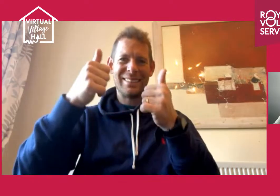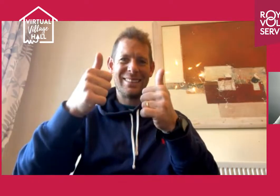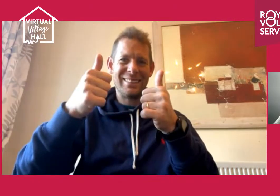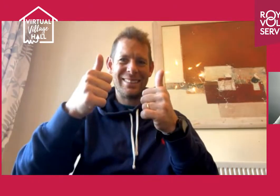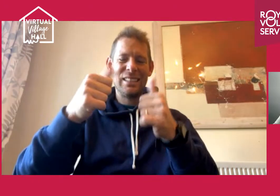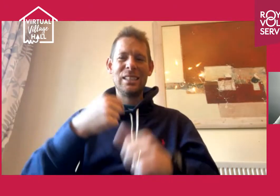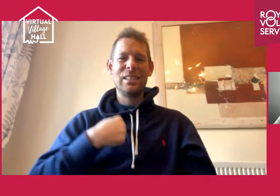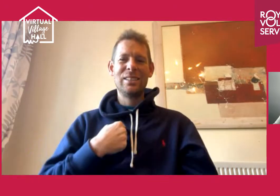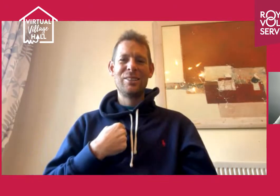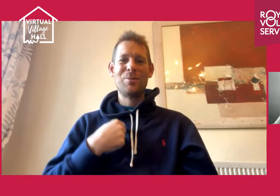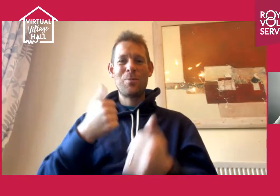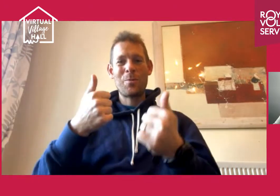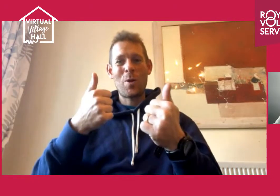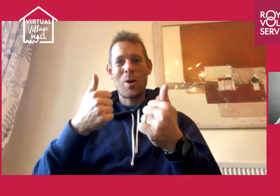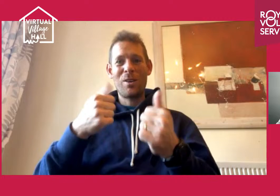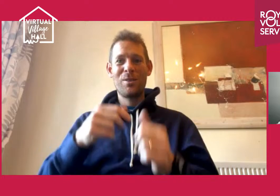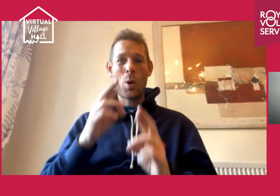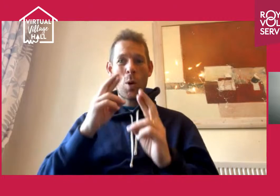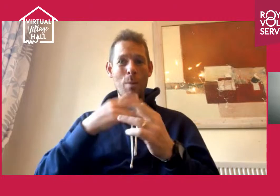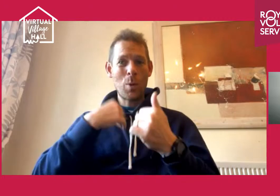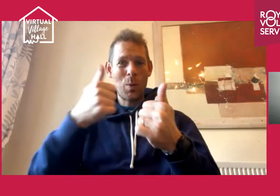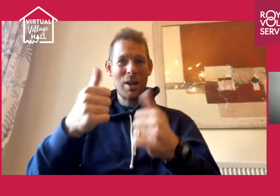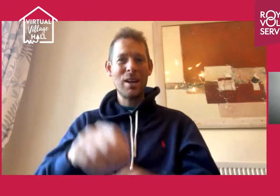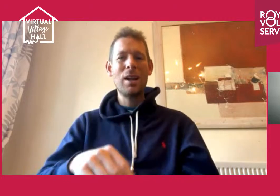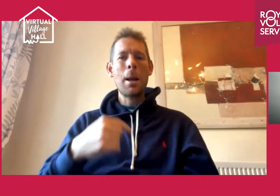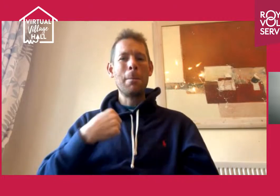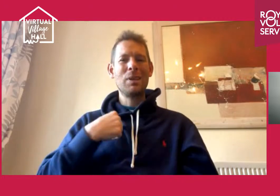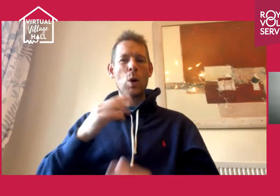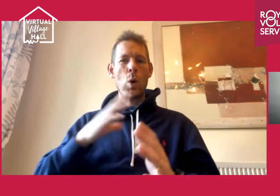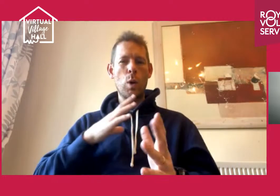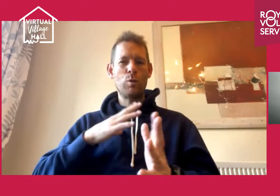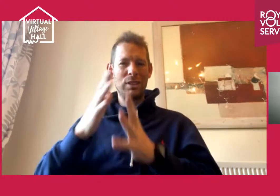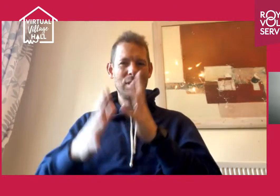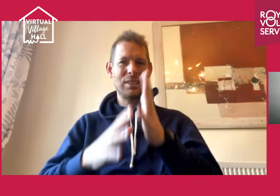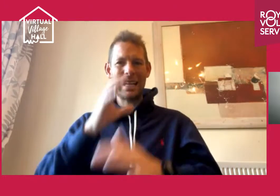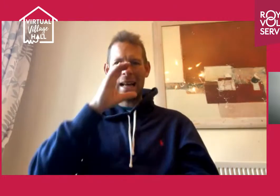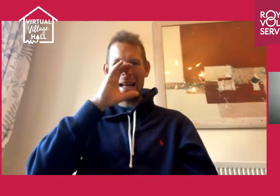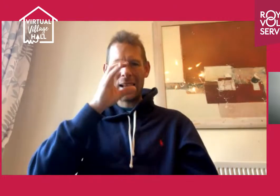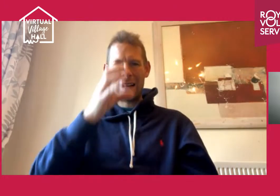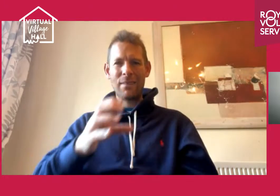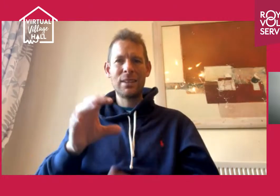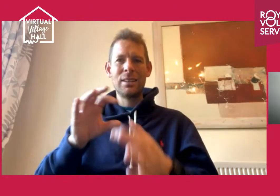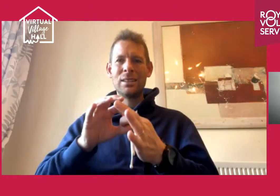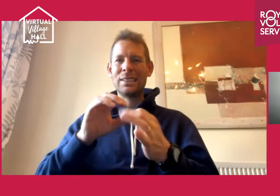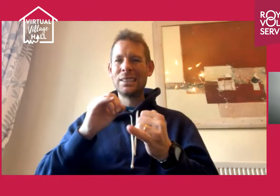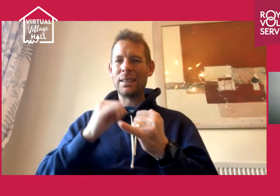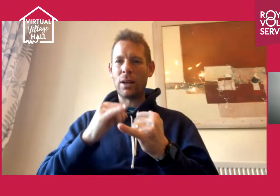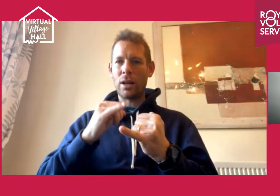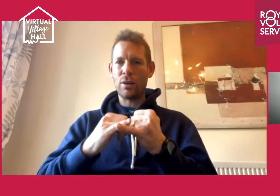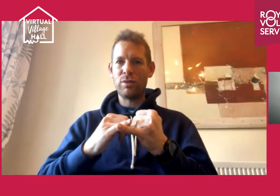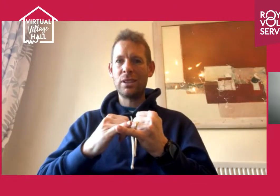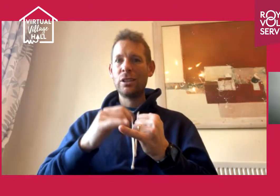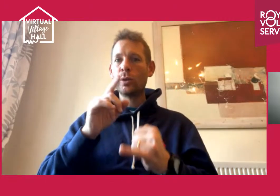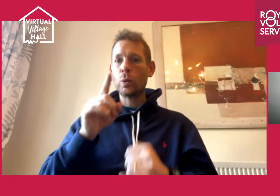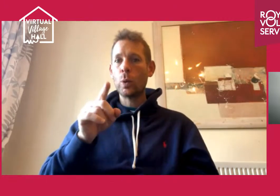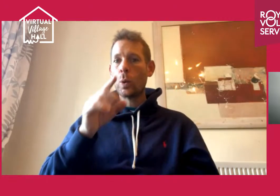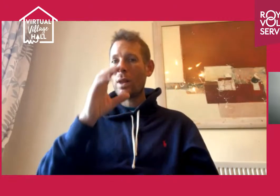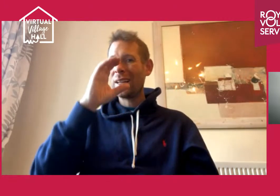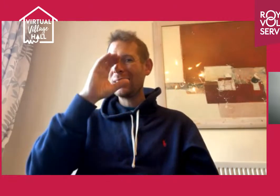Hi, Kate. Good morning. Hope you're well. Good to have you. I think I had